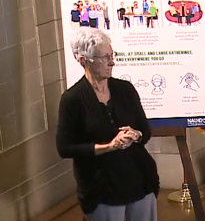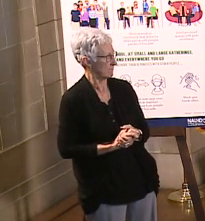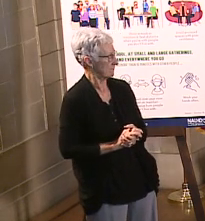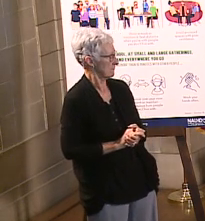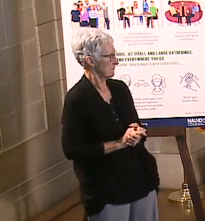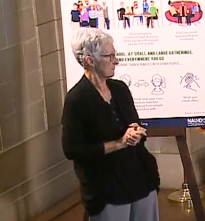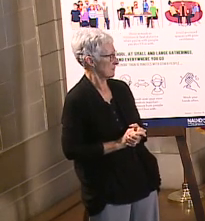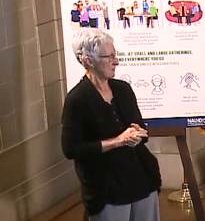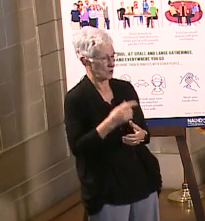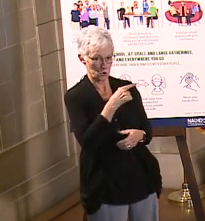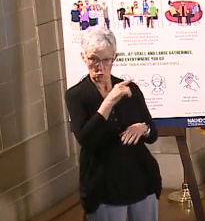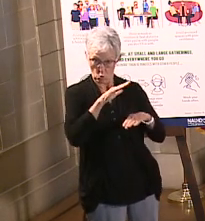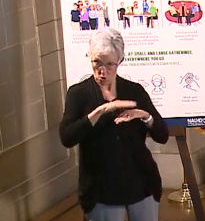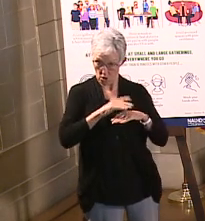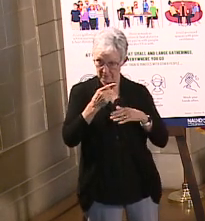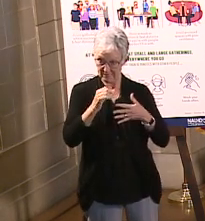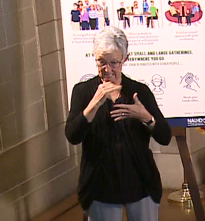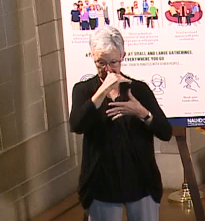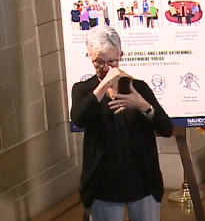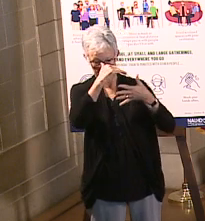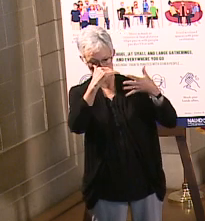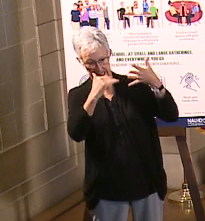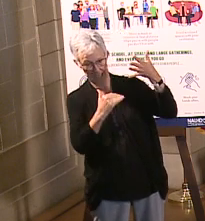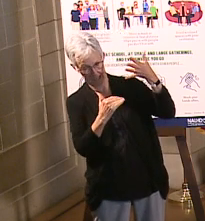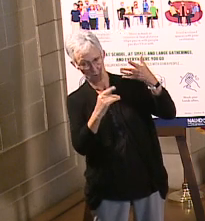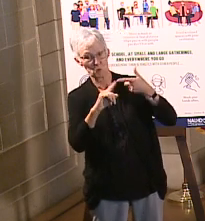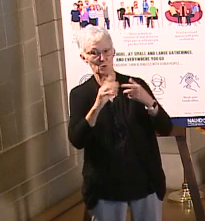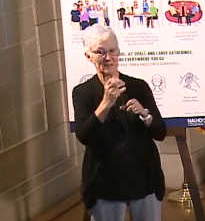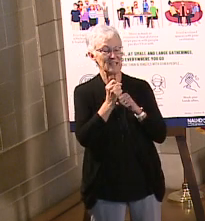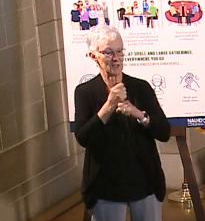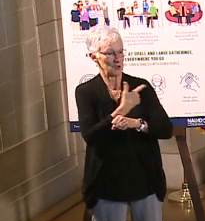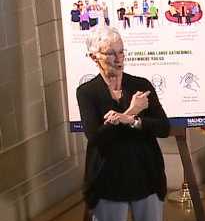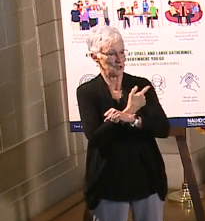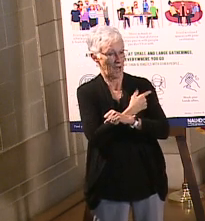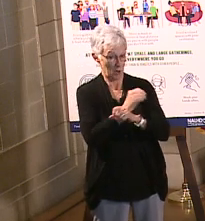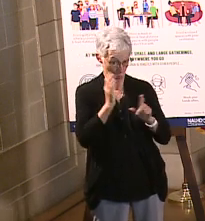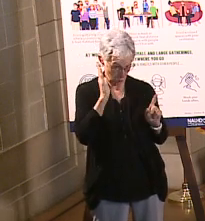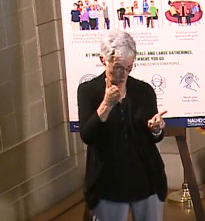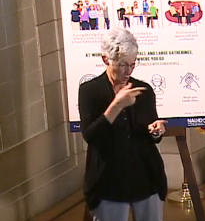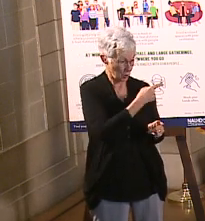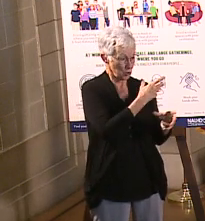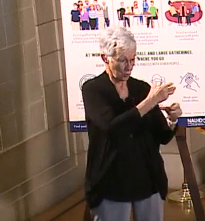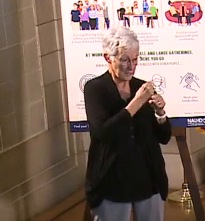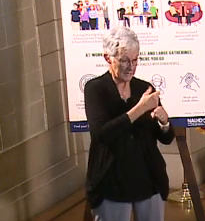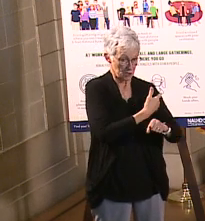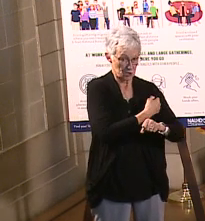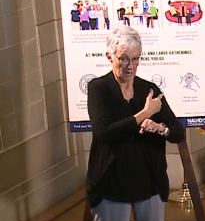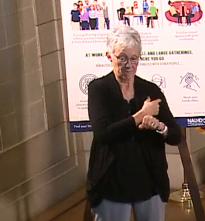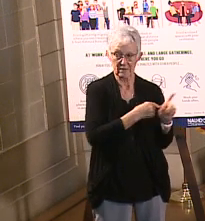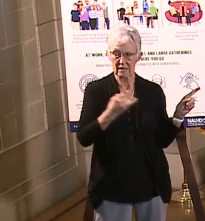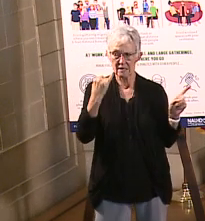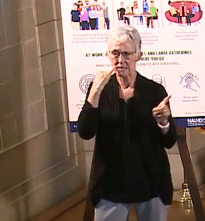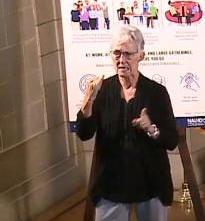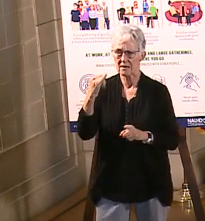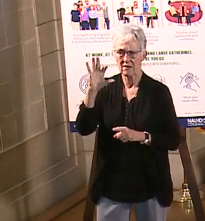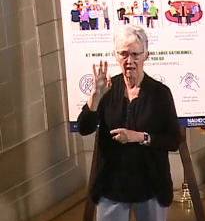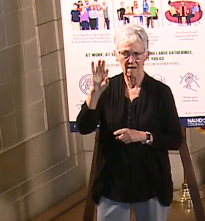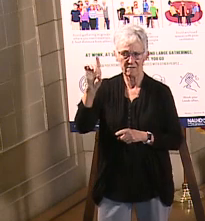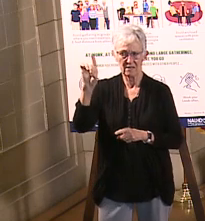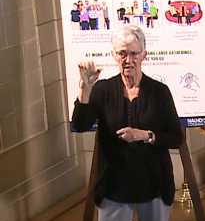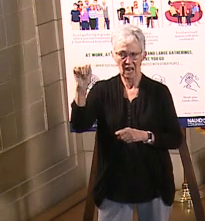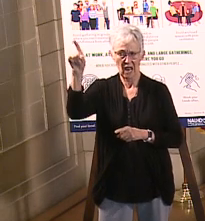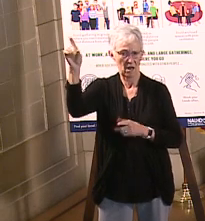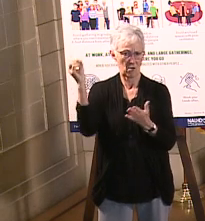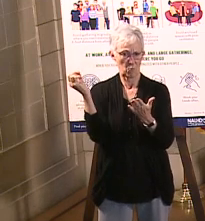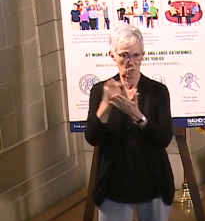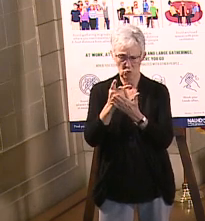shot? First of all, so Andrew asked, how far am I down the list and will I want to get the shot? Again, assuming the FDA approves it, I will have no qualms about taking